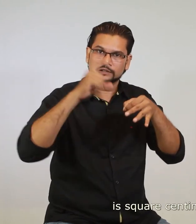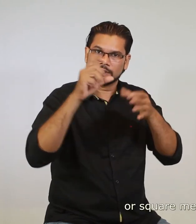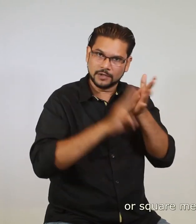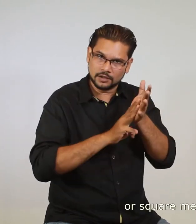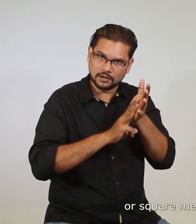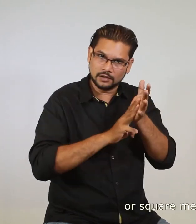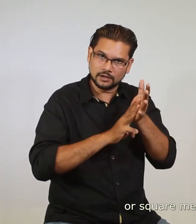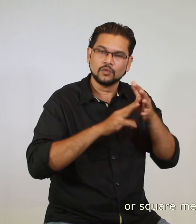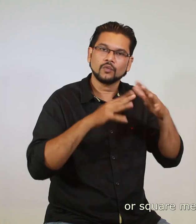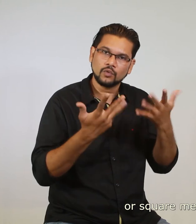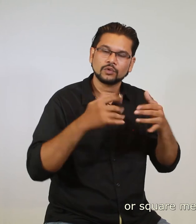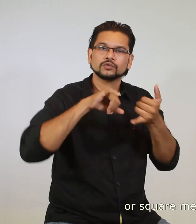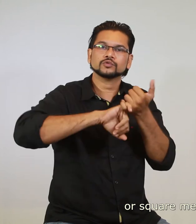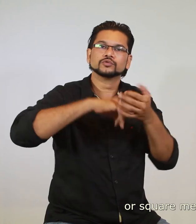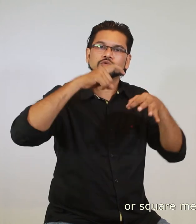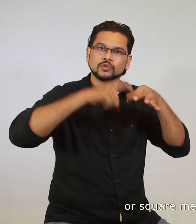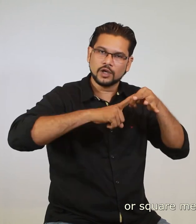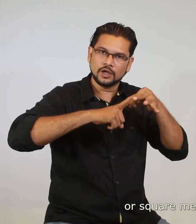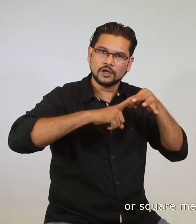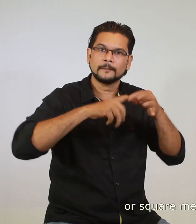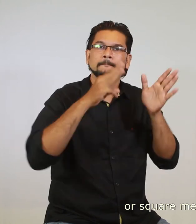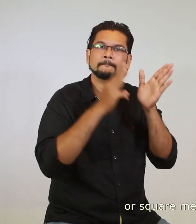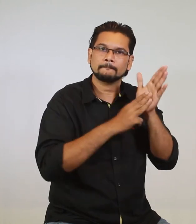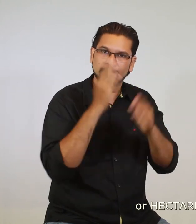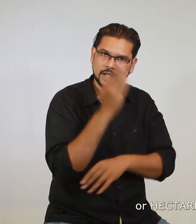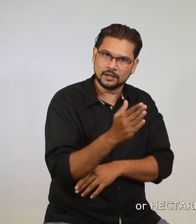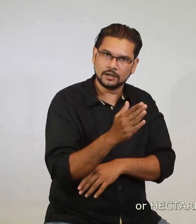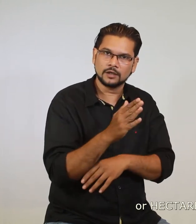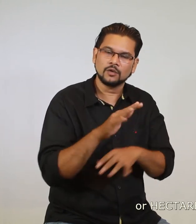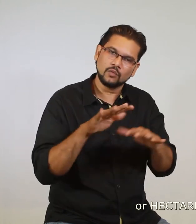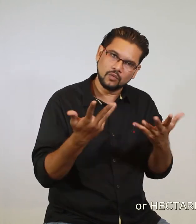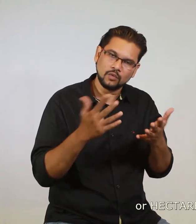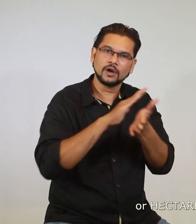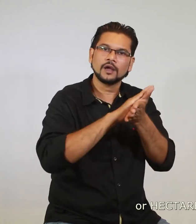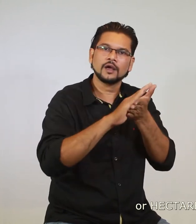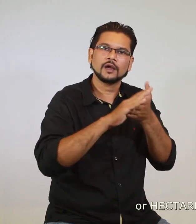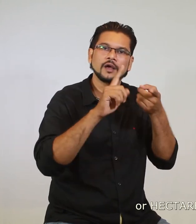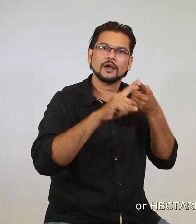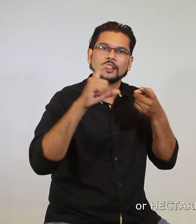or square meter, or hectare.